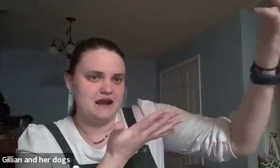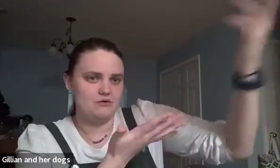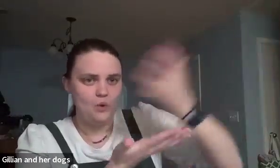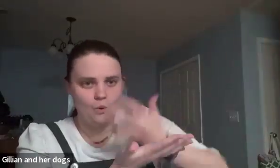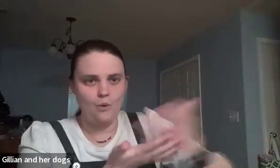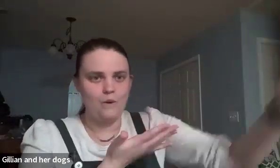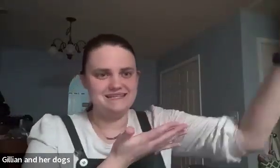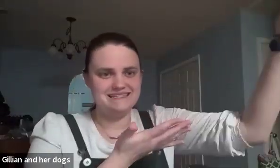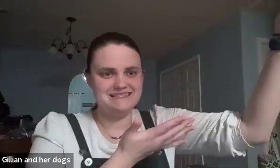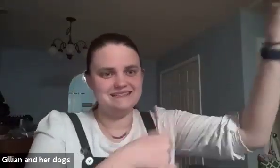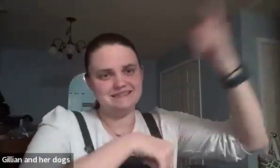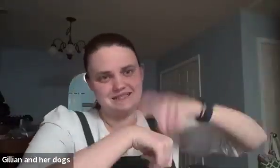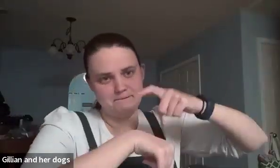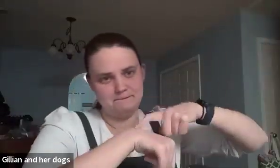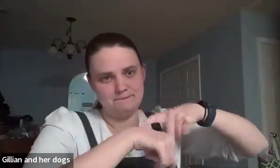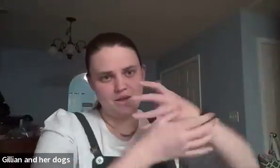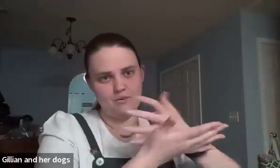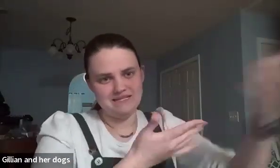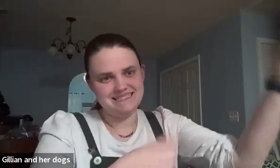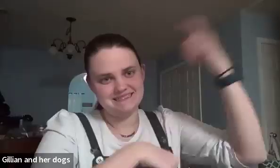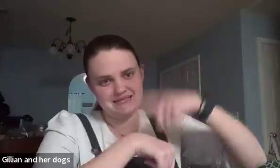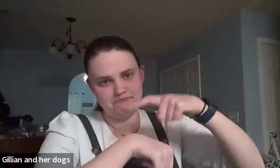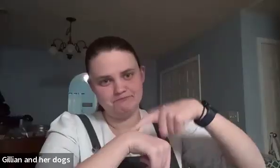it out. Waste time. Waste time.